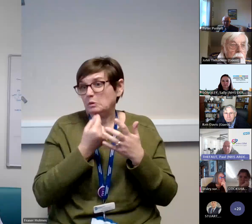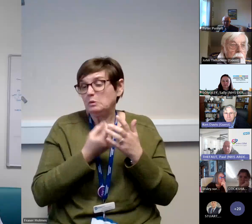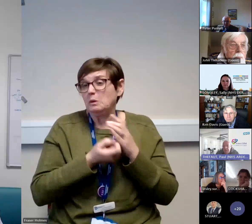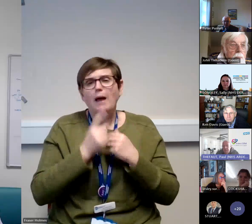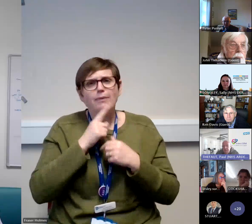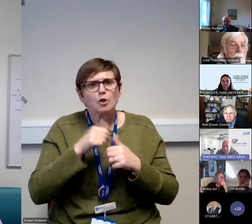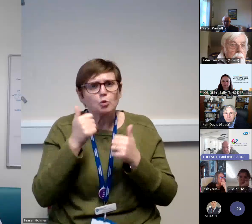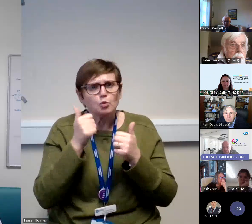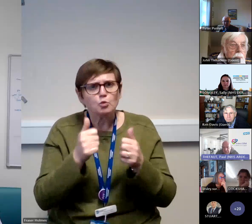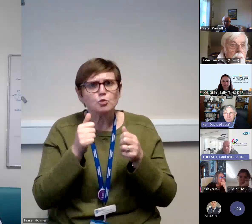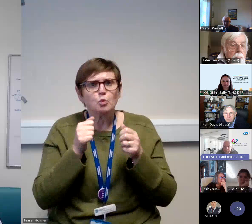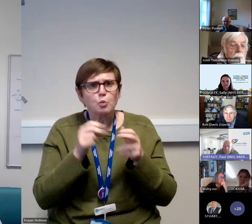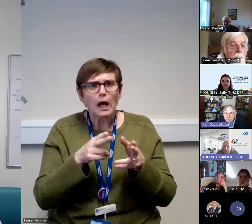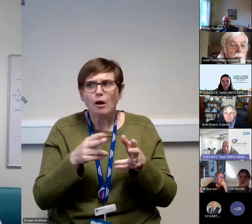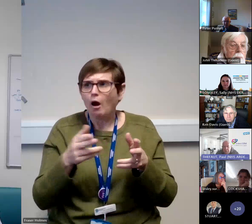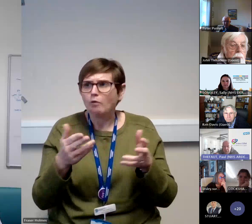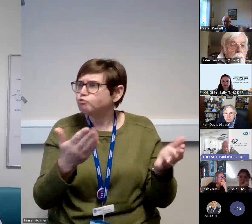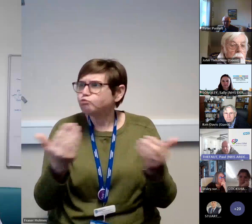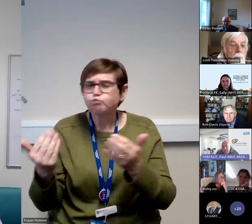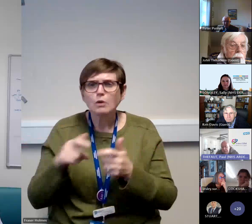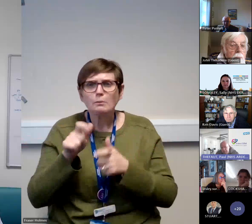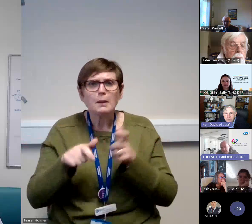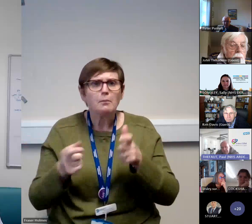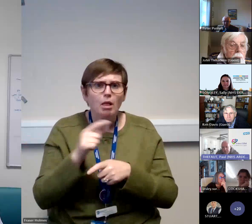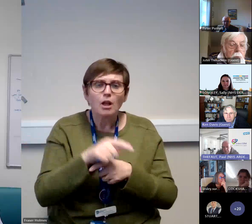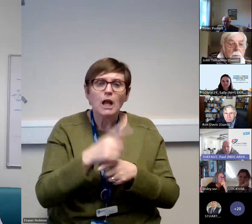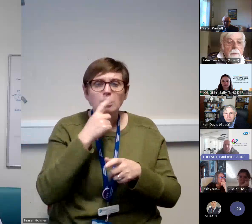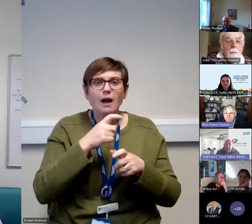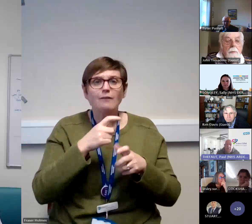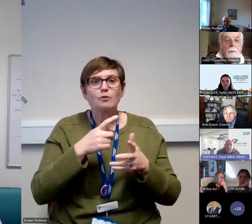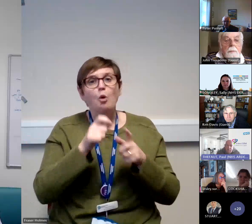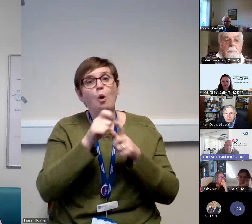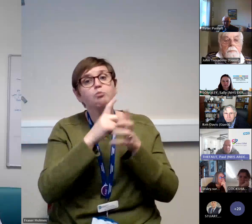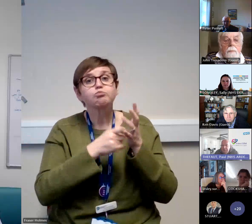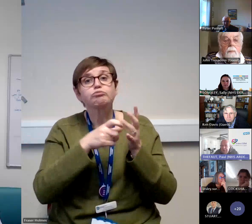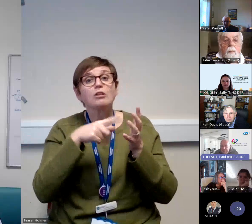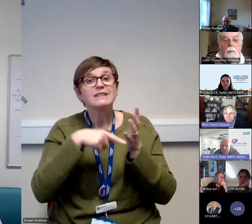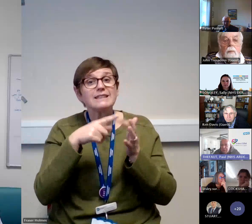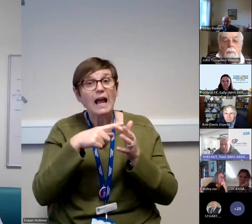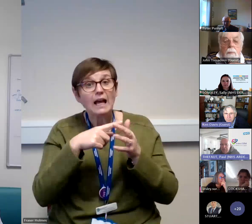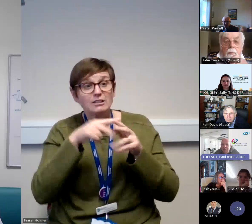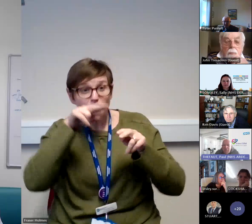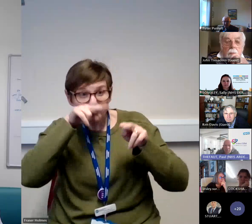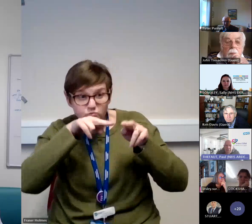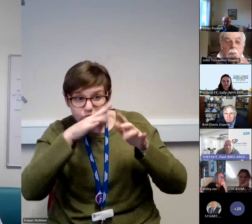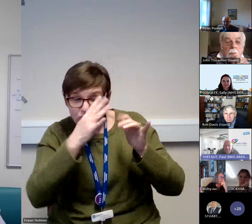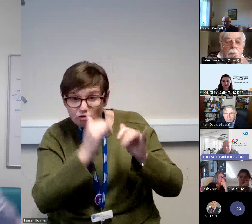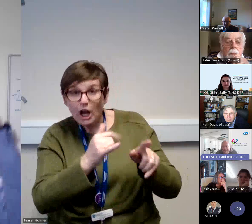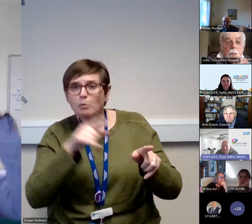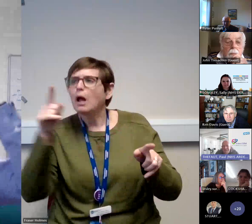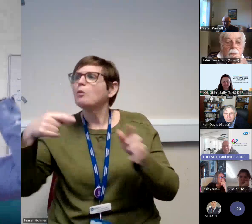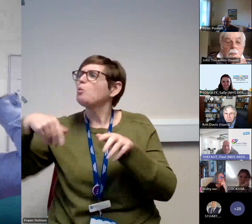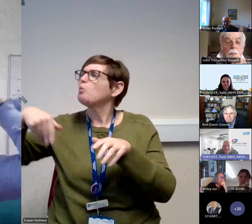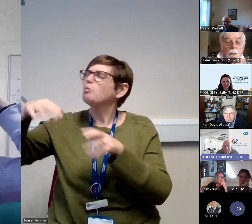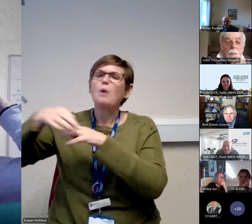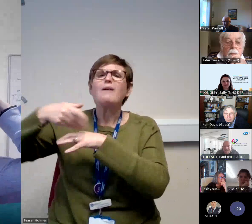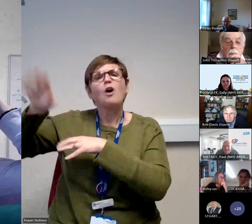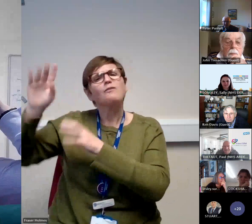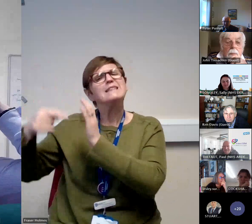in to do tests. You know, you can go and have your prostate exam while your wife does the shopping in Tesco's or whatever, couldn't you?